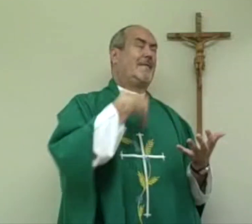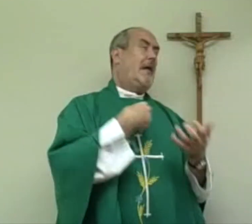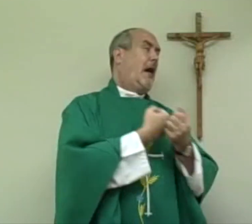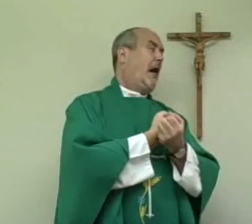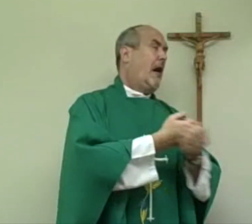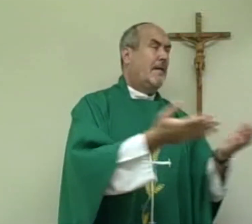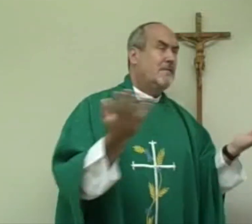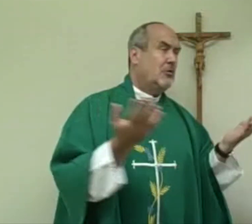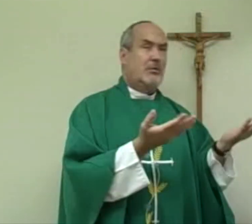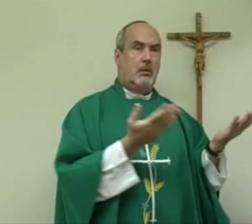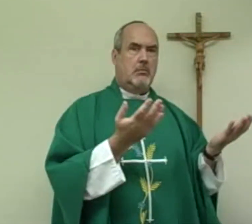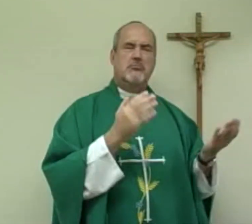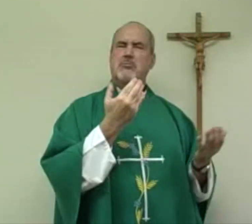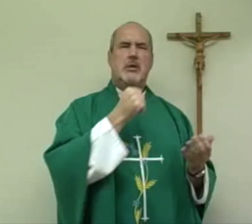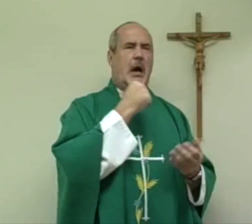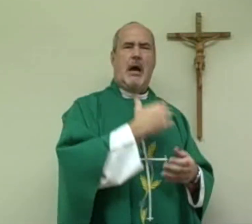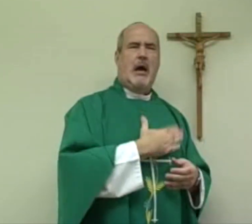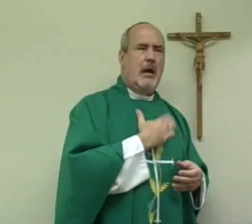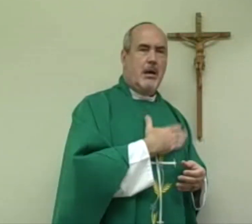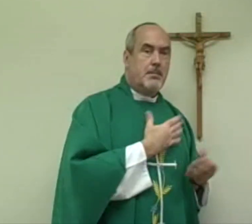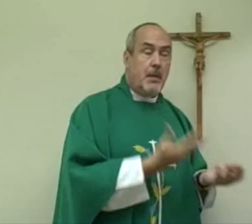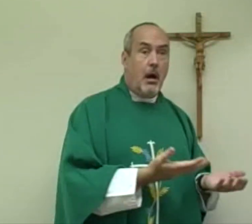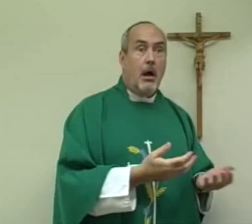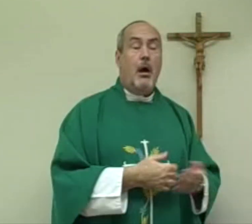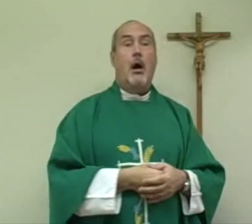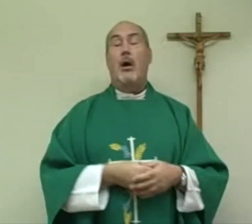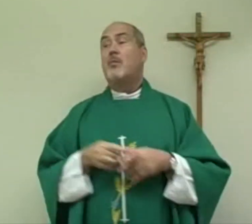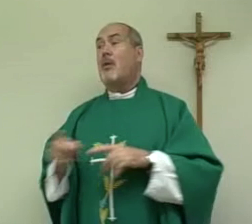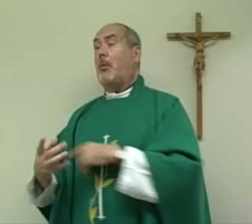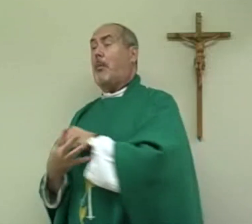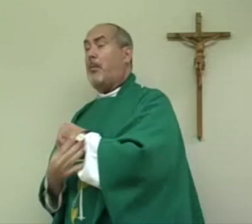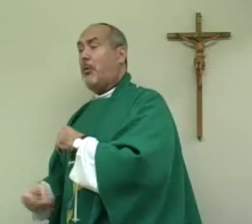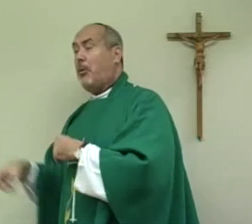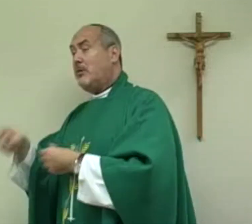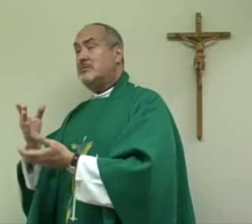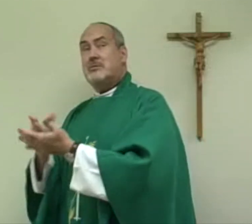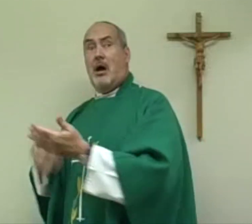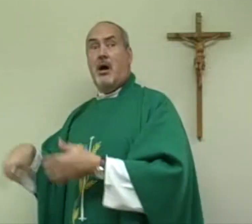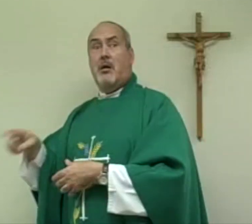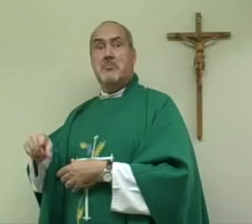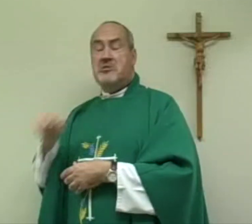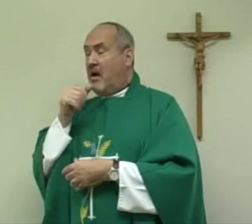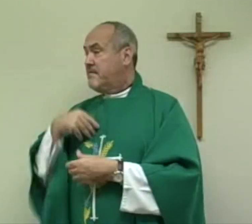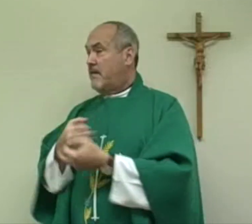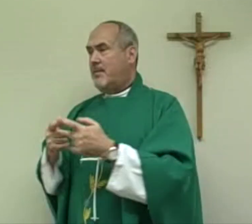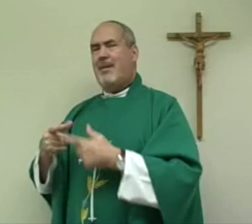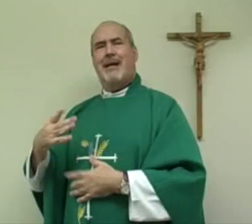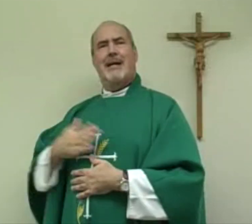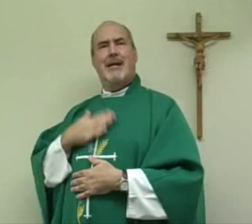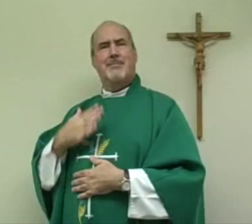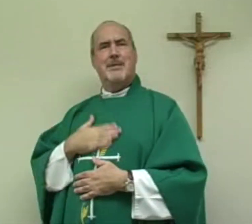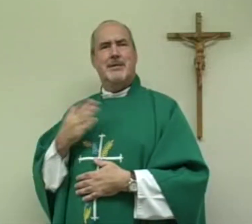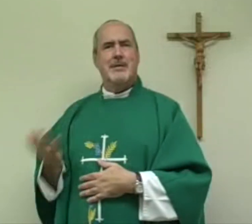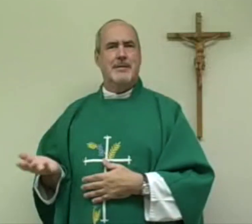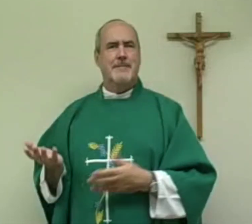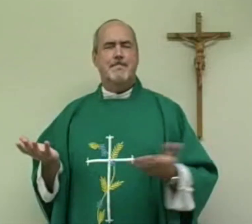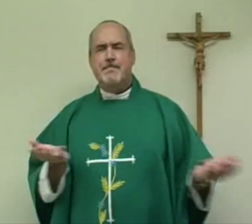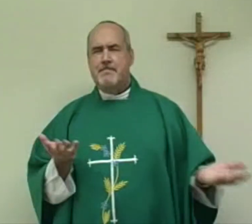So that makes me think, why is there a group of people that have everything that aren't happy, and a group of people who